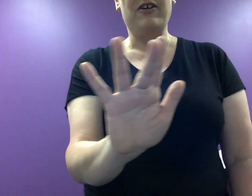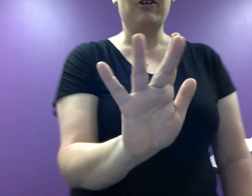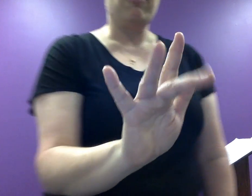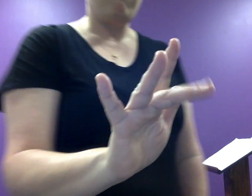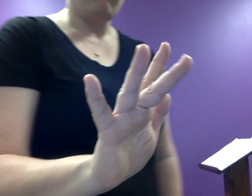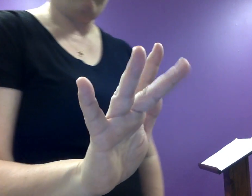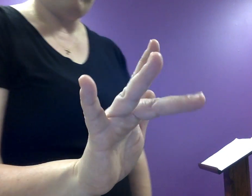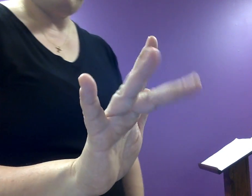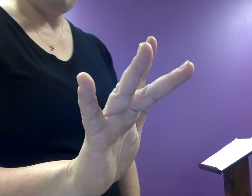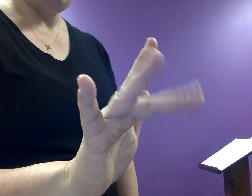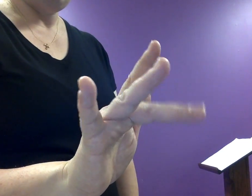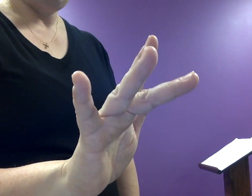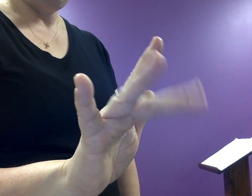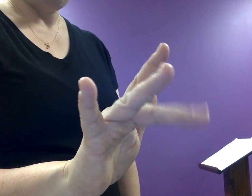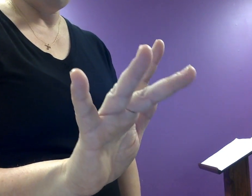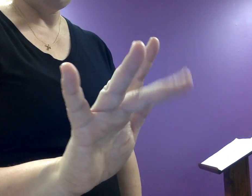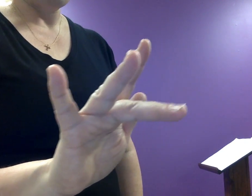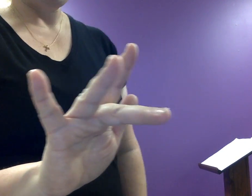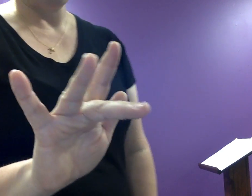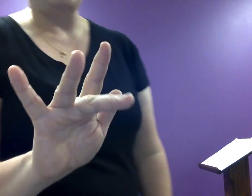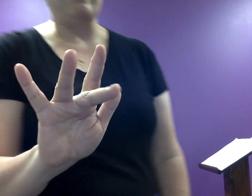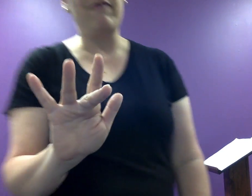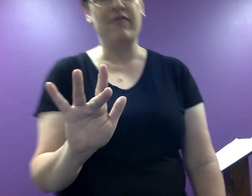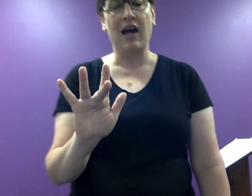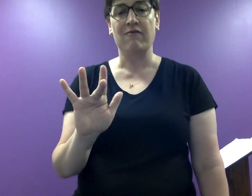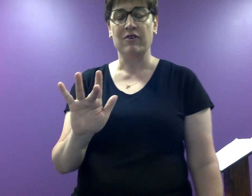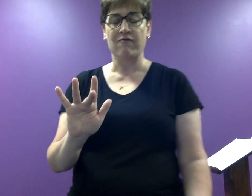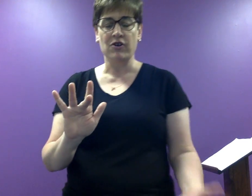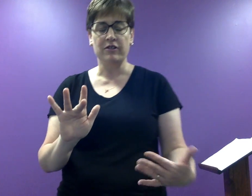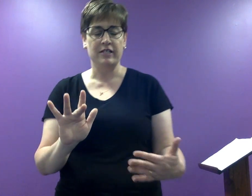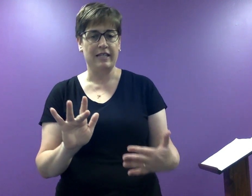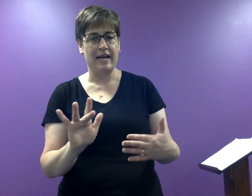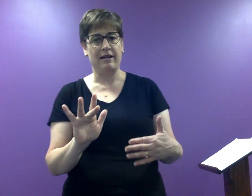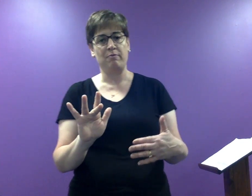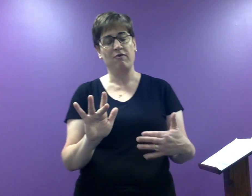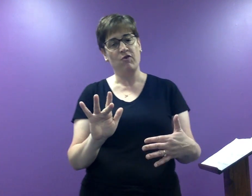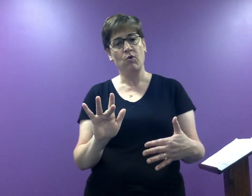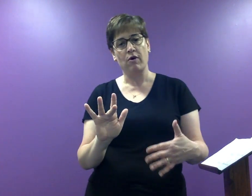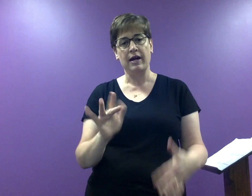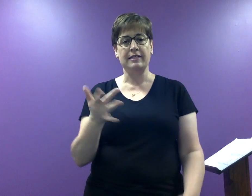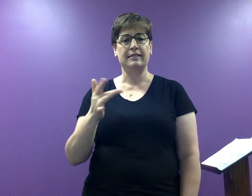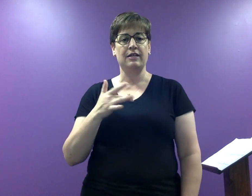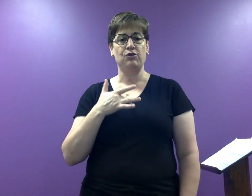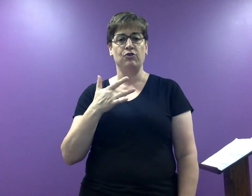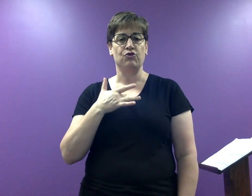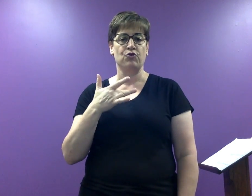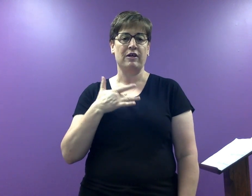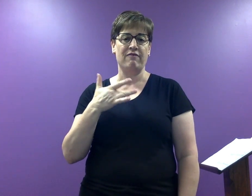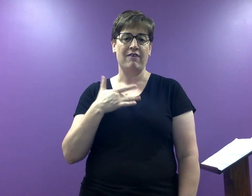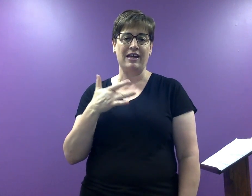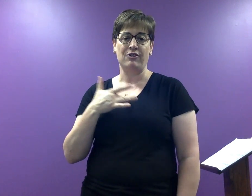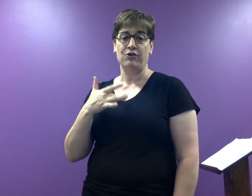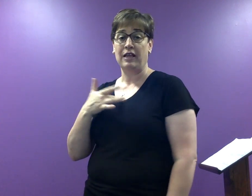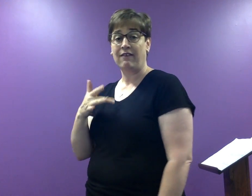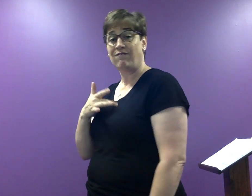finger forward. 25. And I've referred to that before and said you use your 25 hand to do like